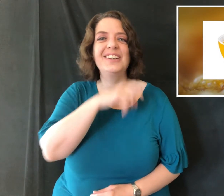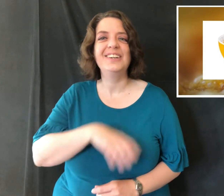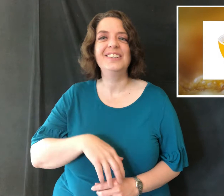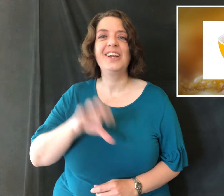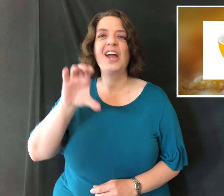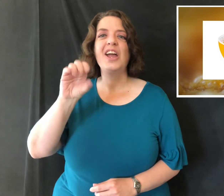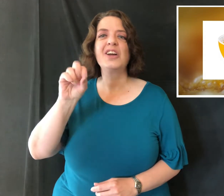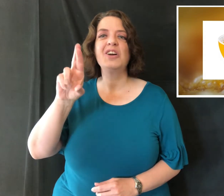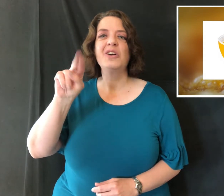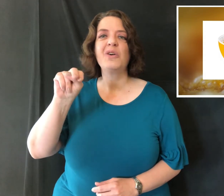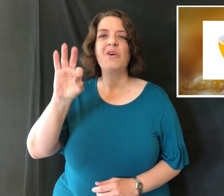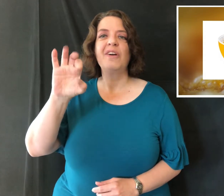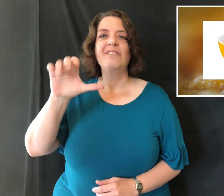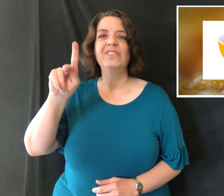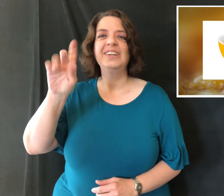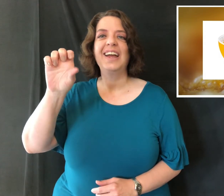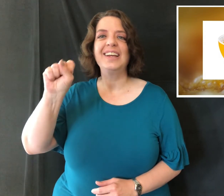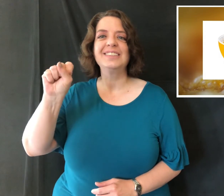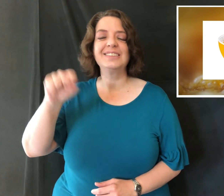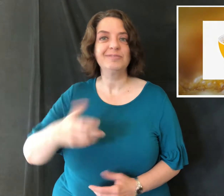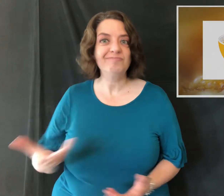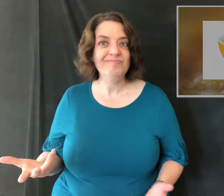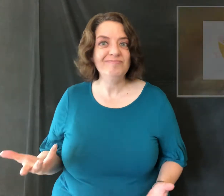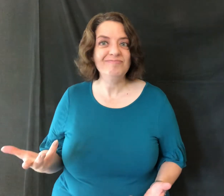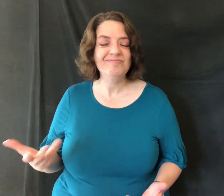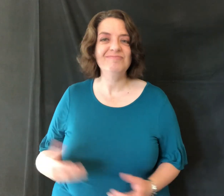cereal, cornflakes.